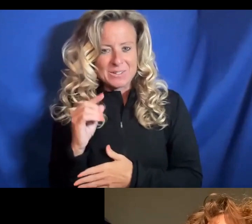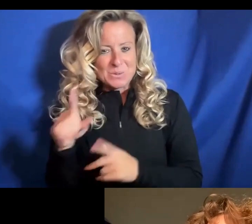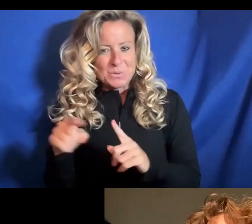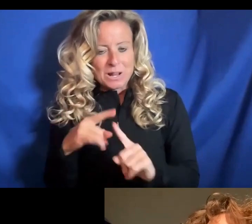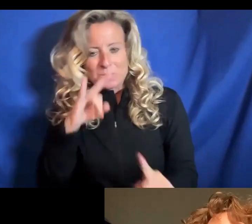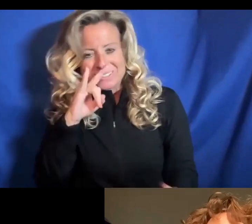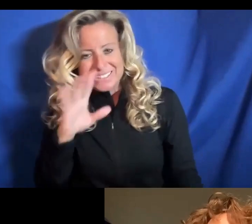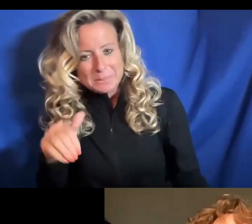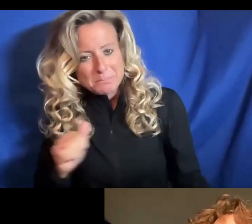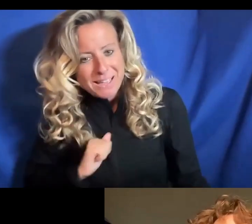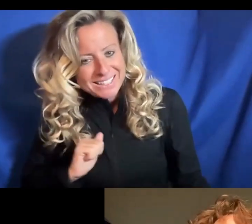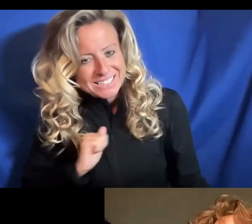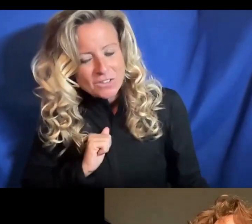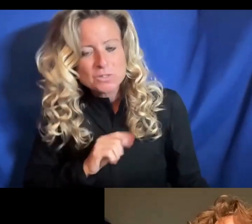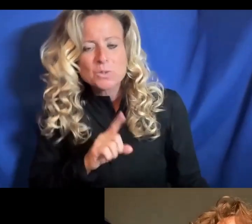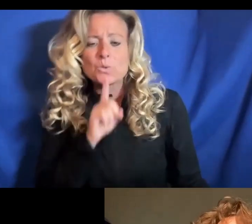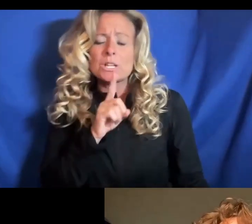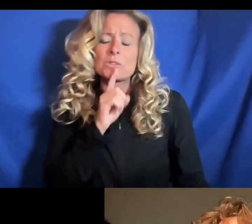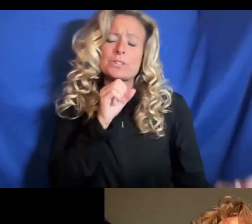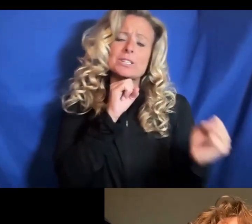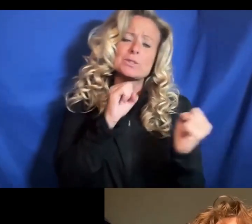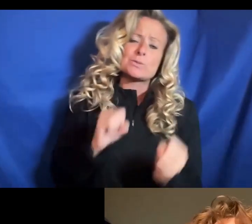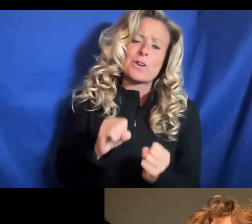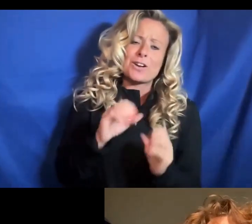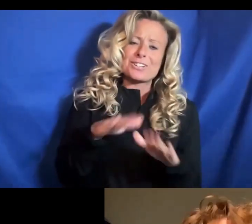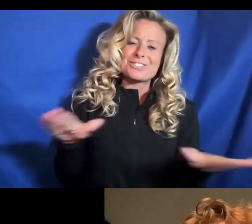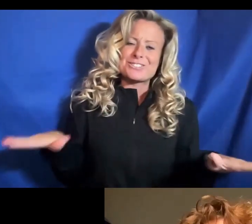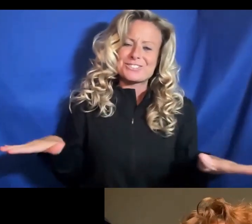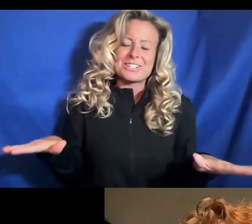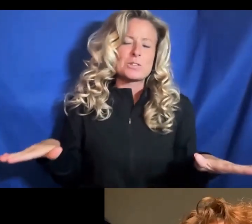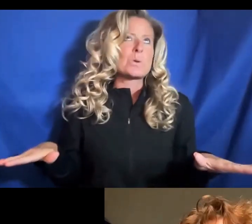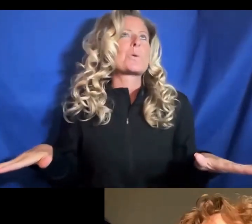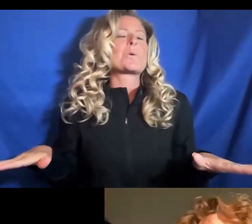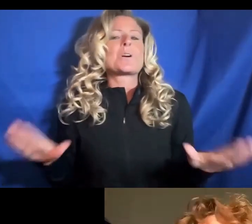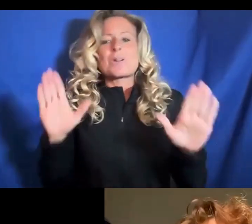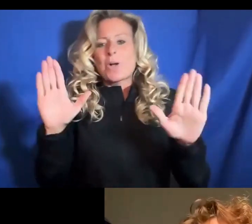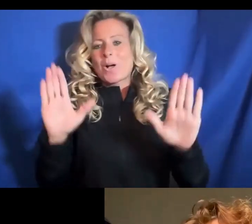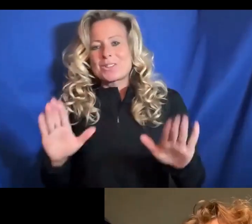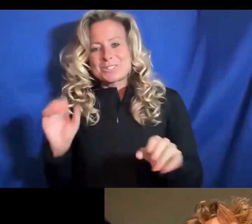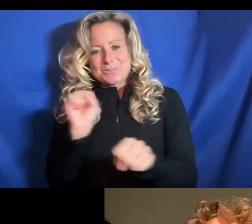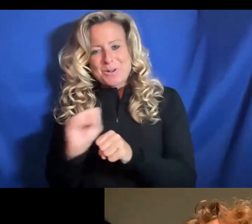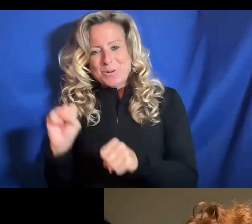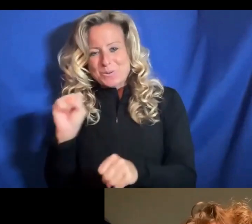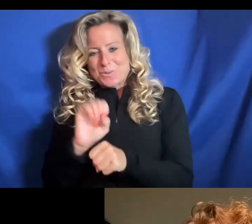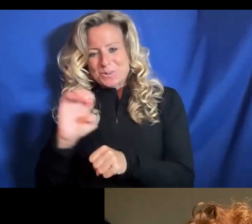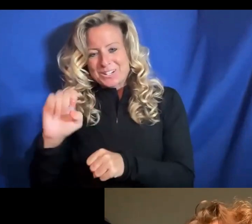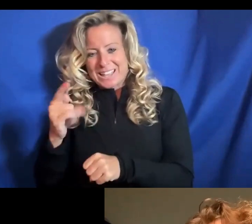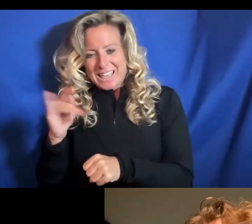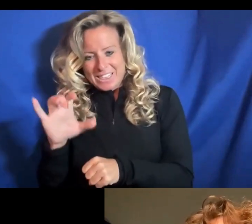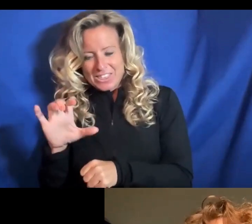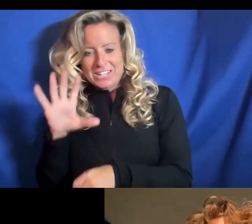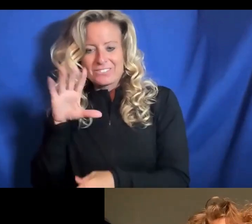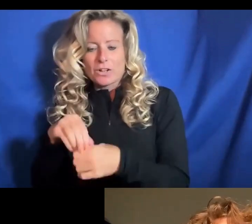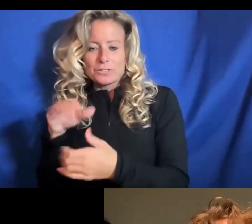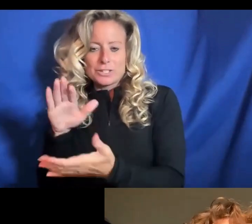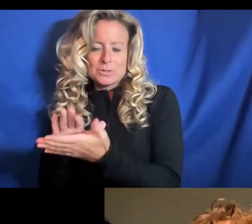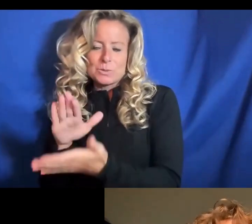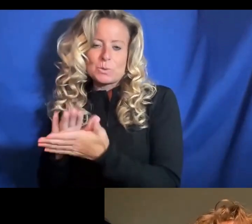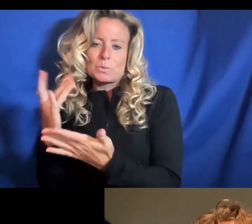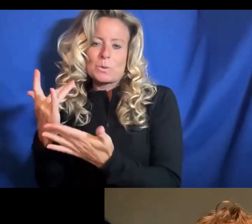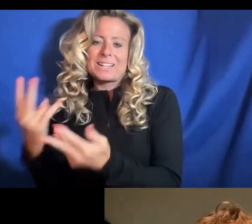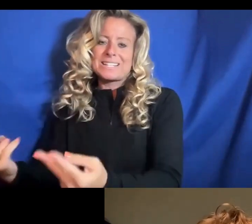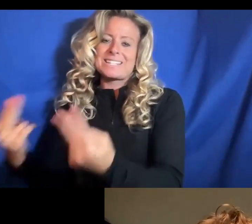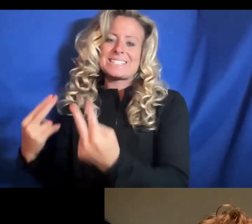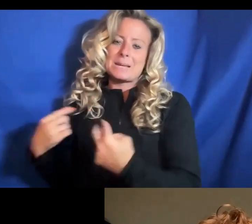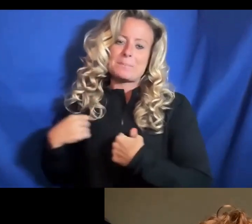child. So I have really, really strong children who have an incredible work ethic in school now because of them seeing me do Well, that.